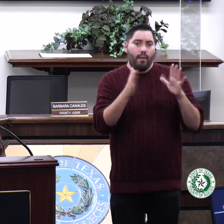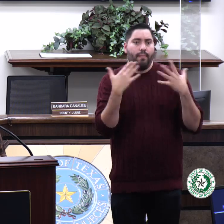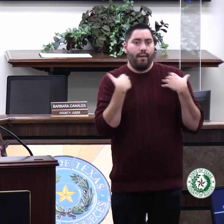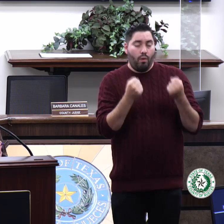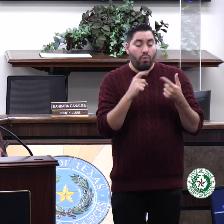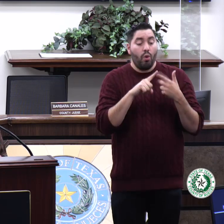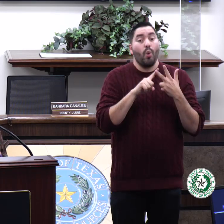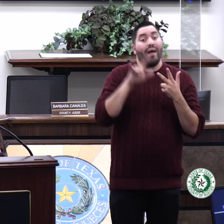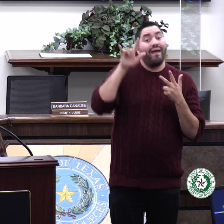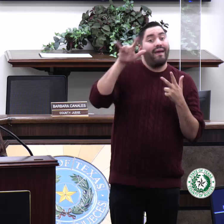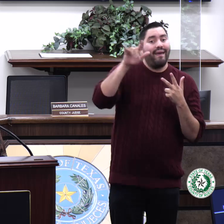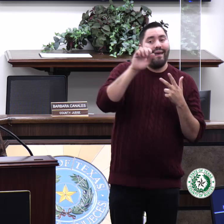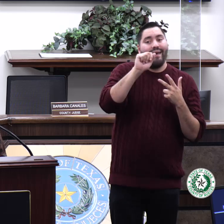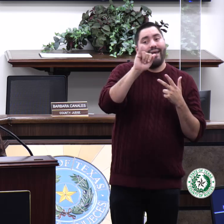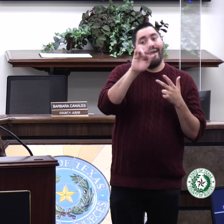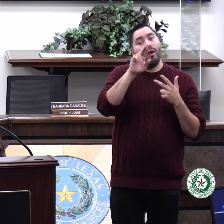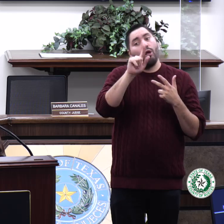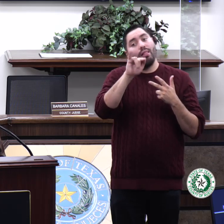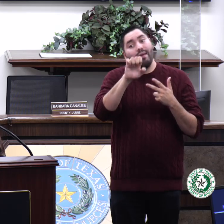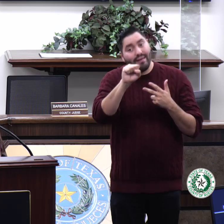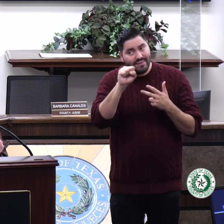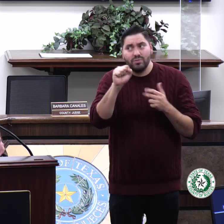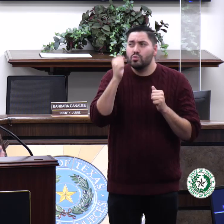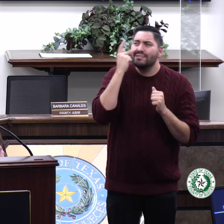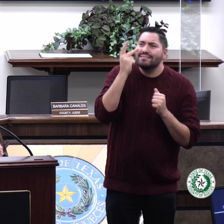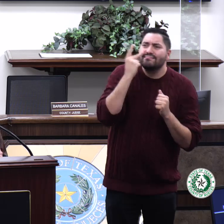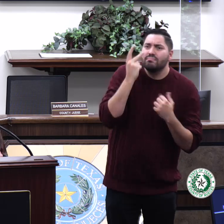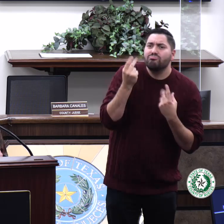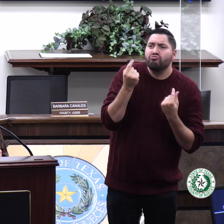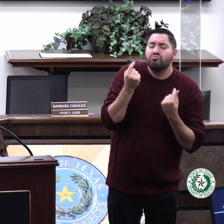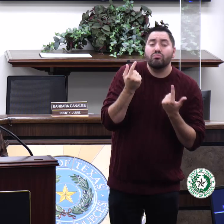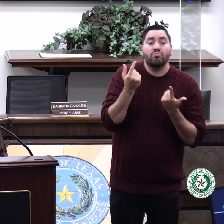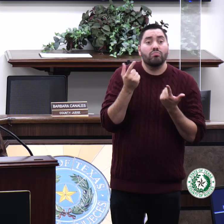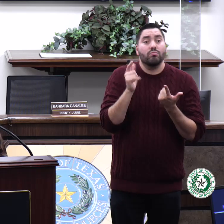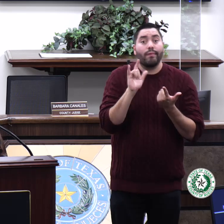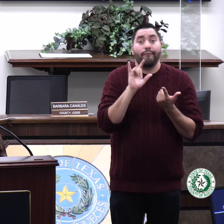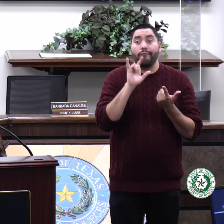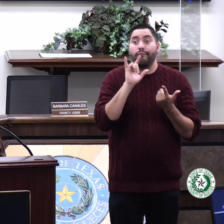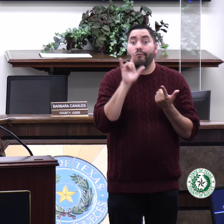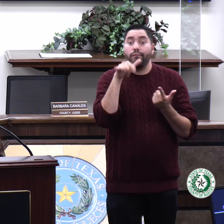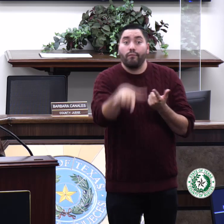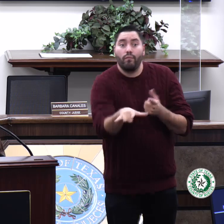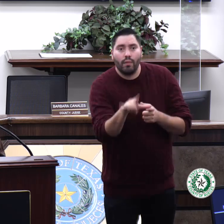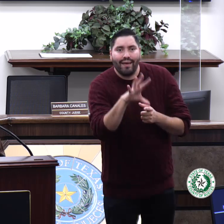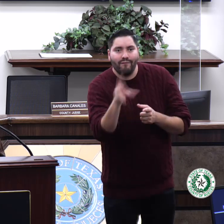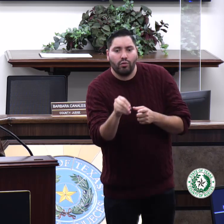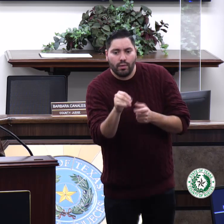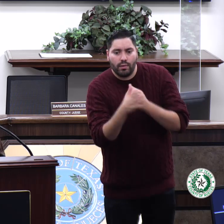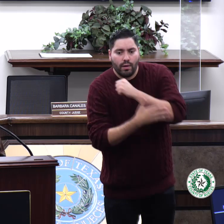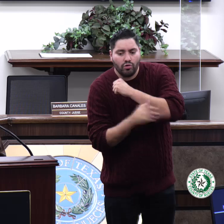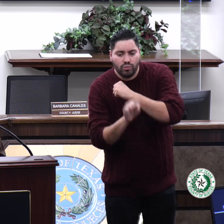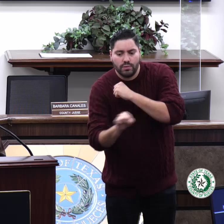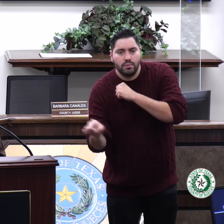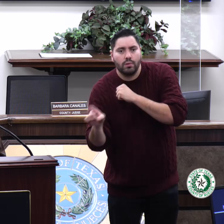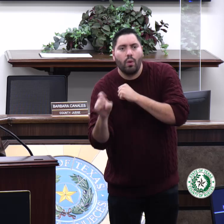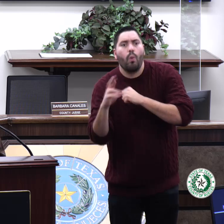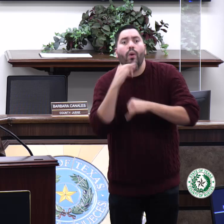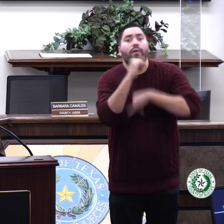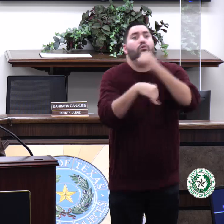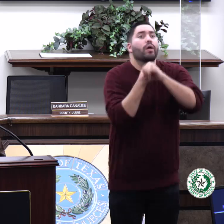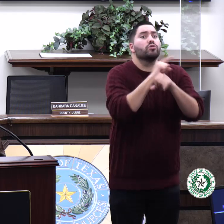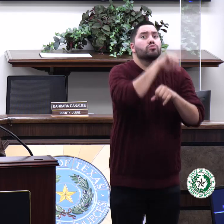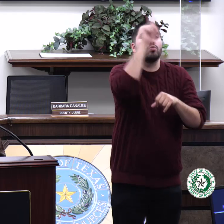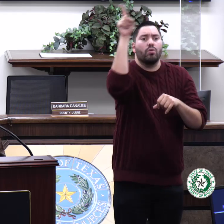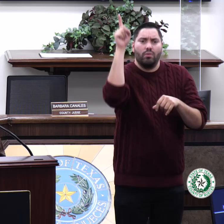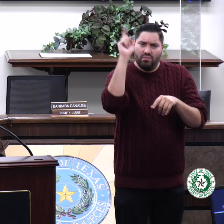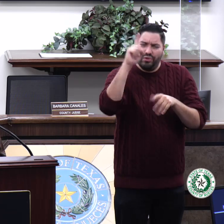information because there are restrictions against travel to and from certain African countries and many other international